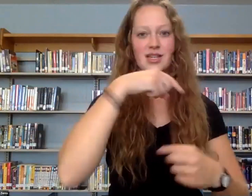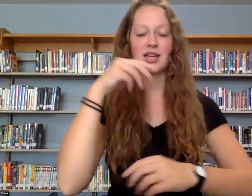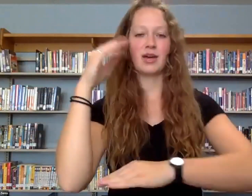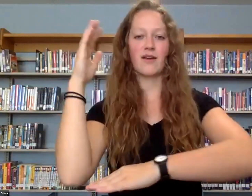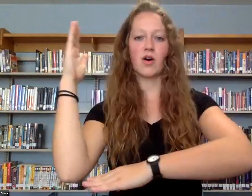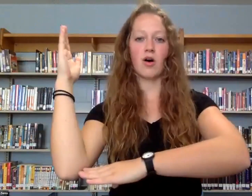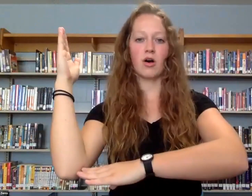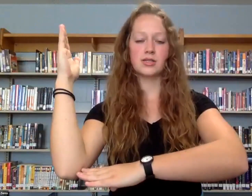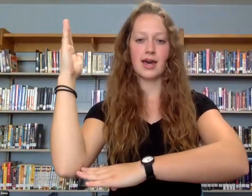then we have all day,